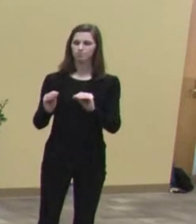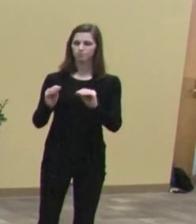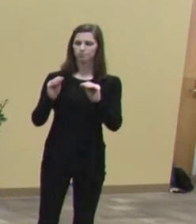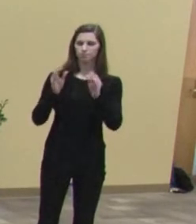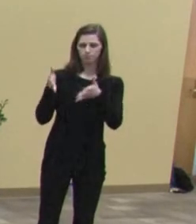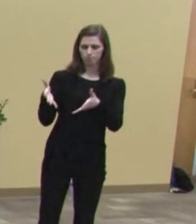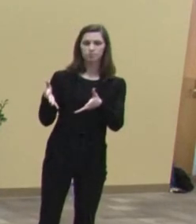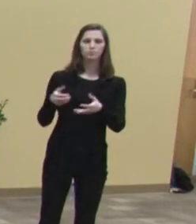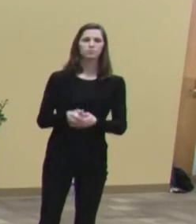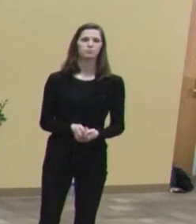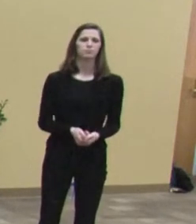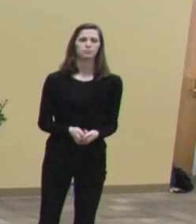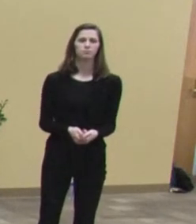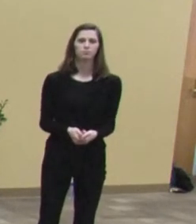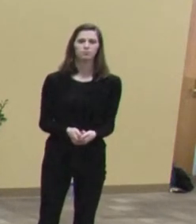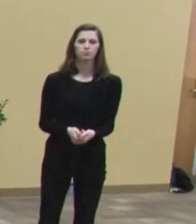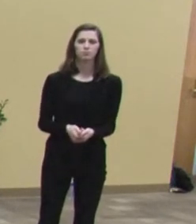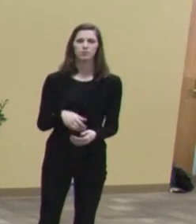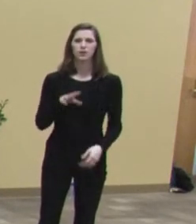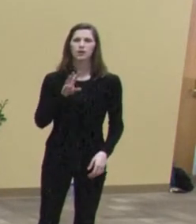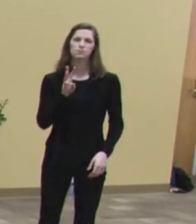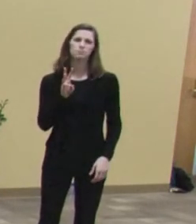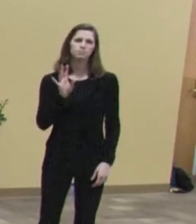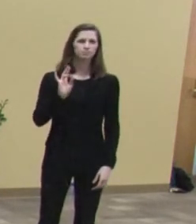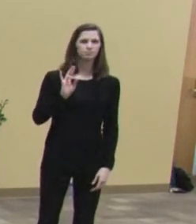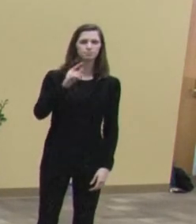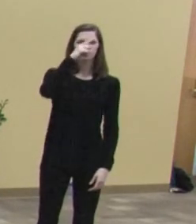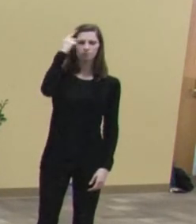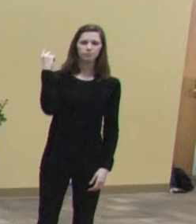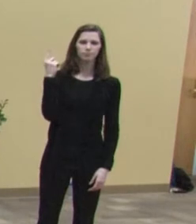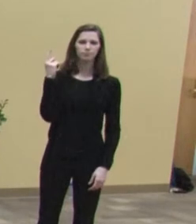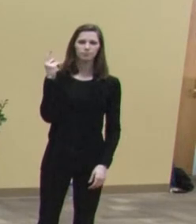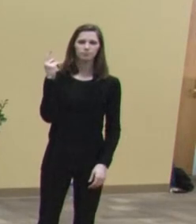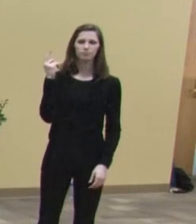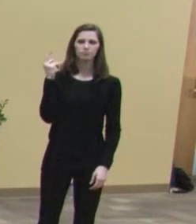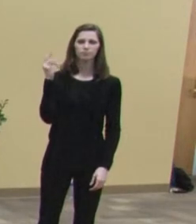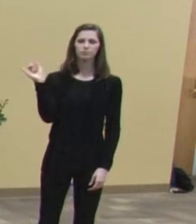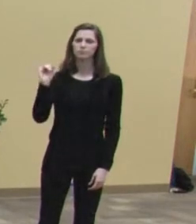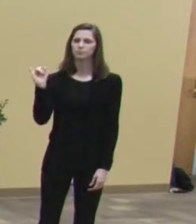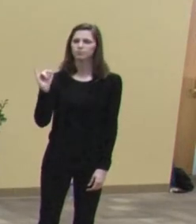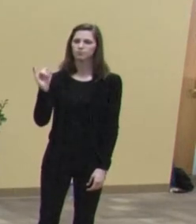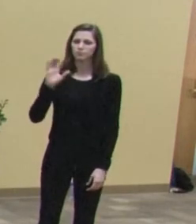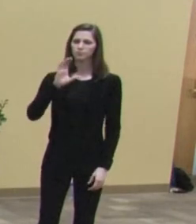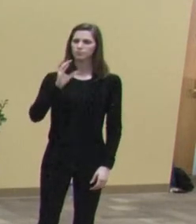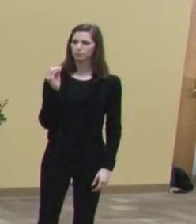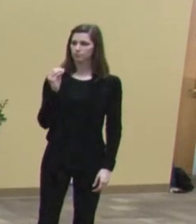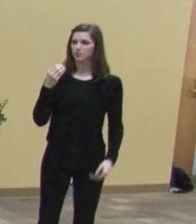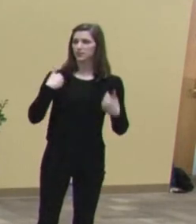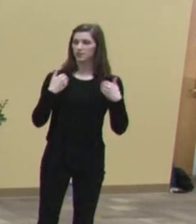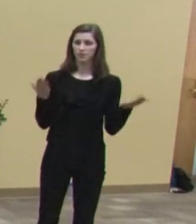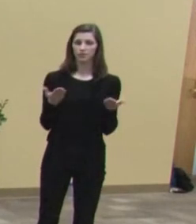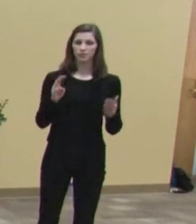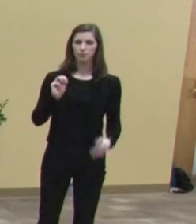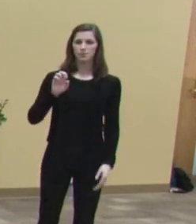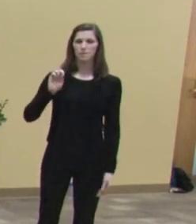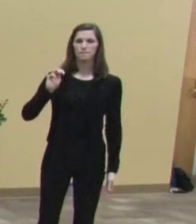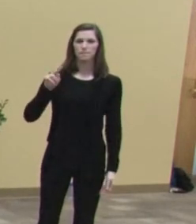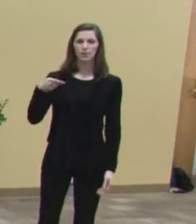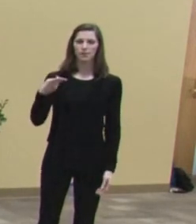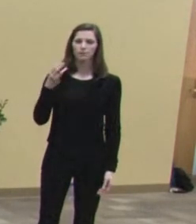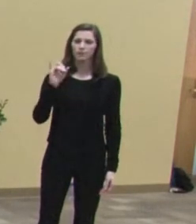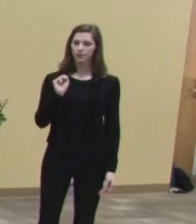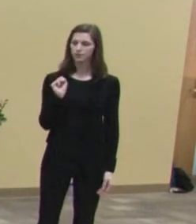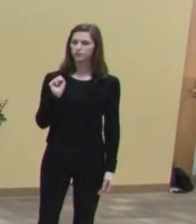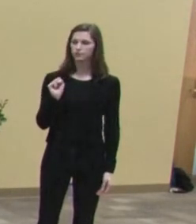You have six or seven black insurance companies here in the city of Memphis. Take out your insurance